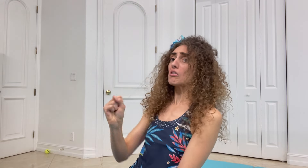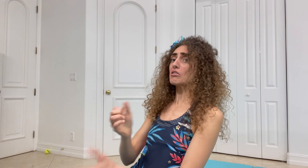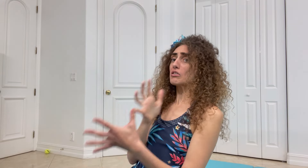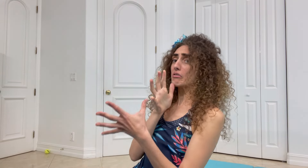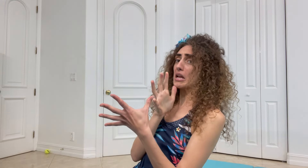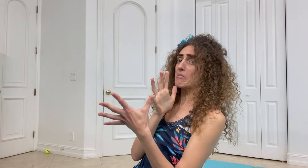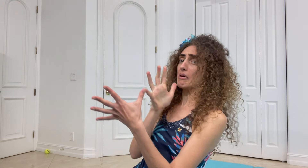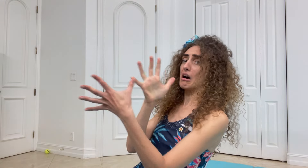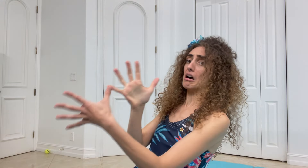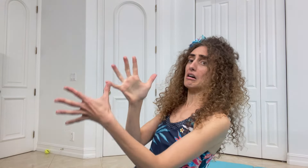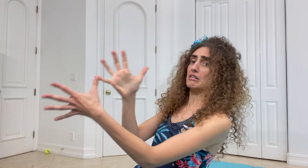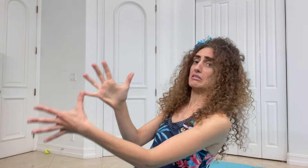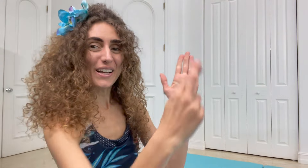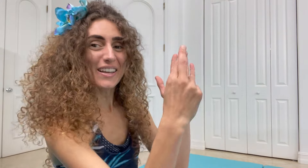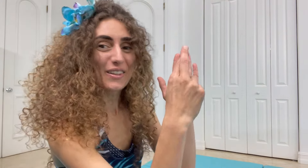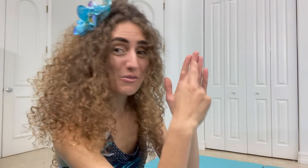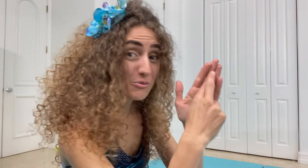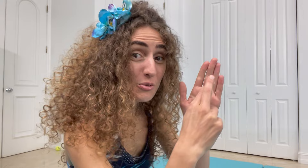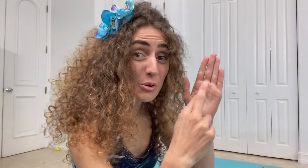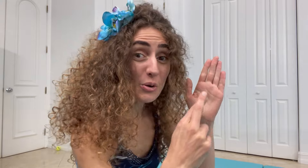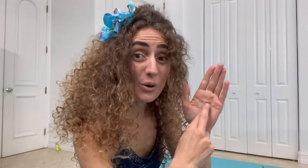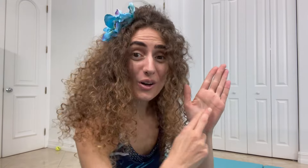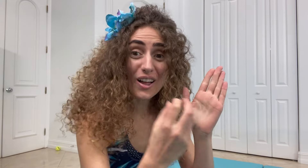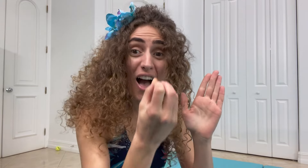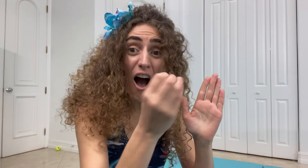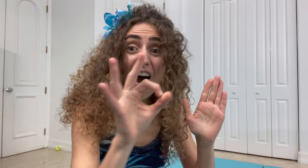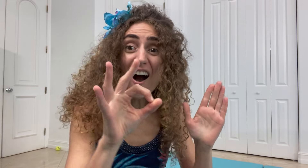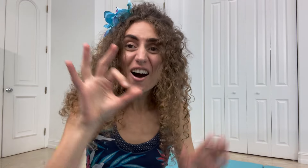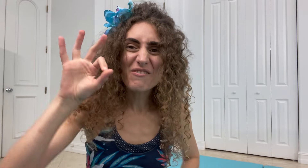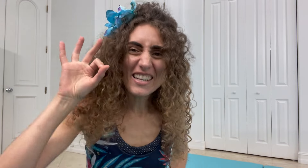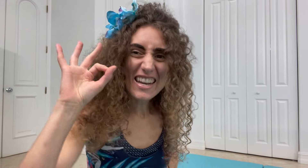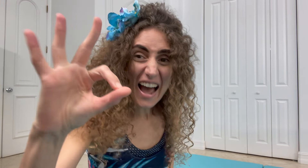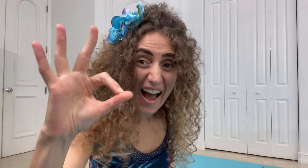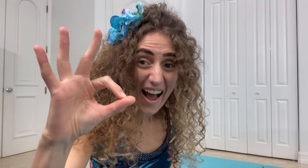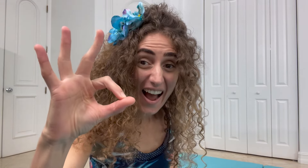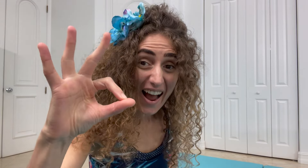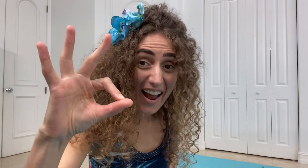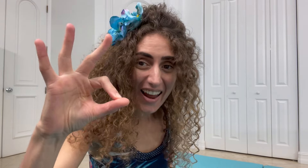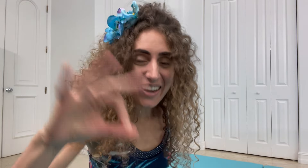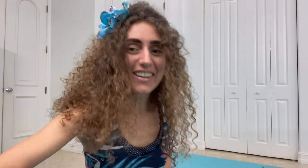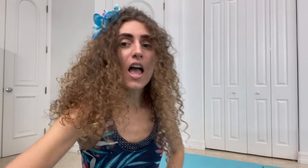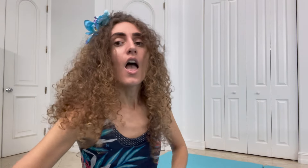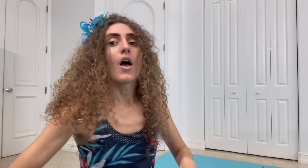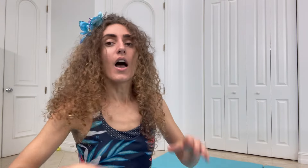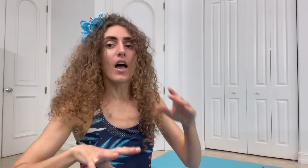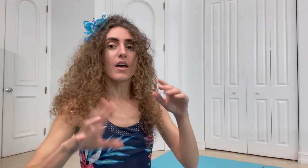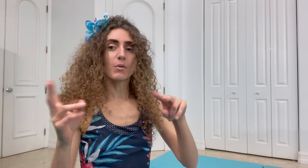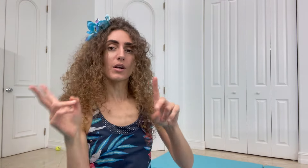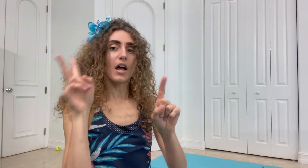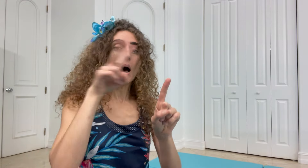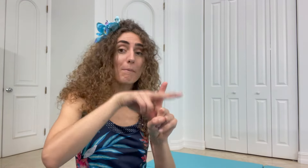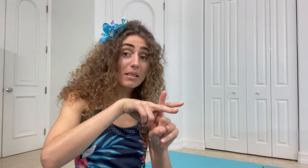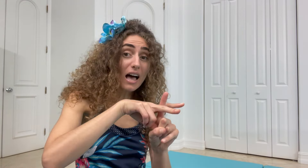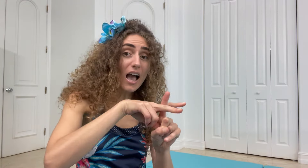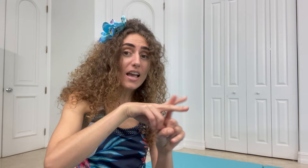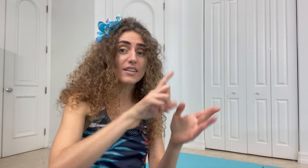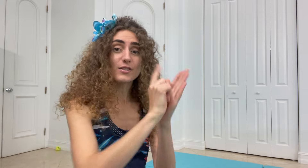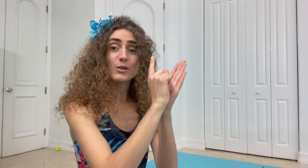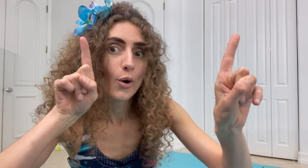100 years old, Grandpa. Okay, the rule of 9. And we're gonna apply it to